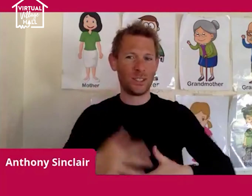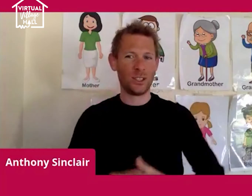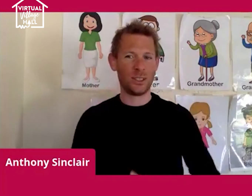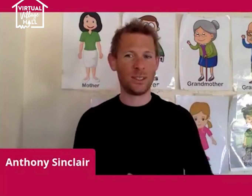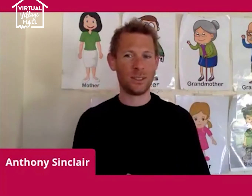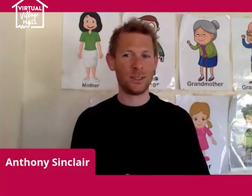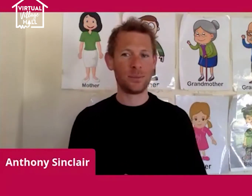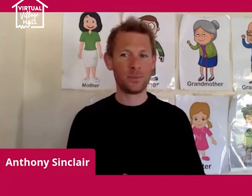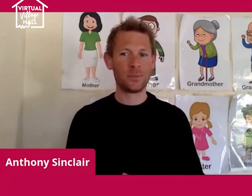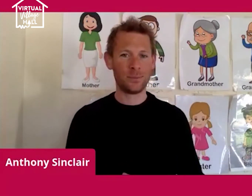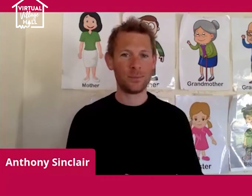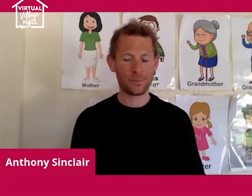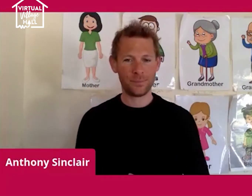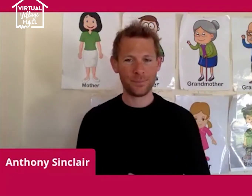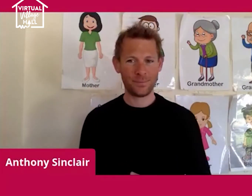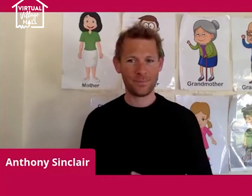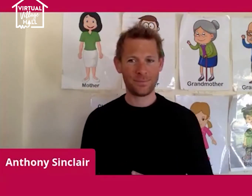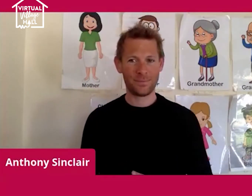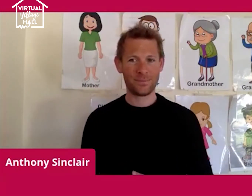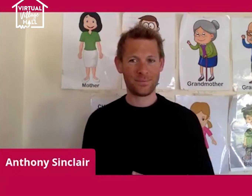concept of sign language, then you'll be fine.